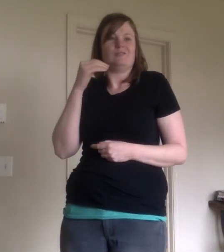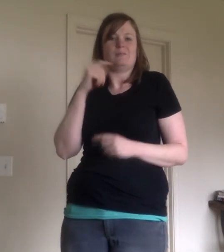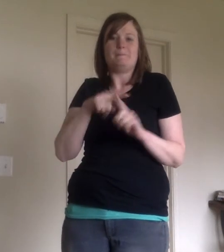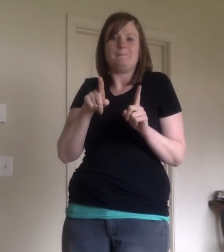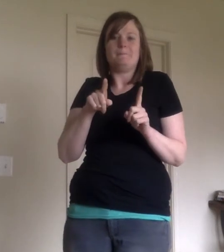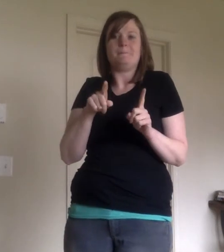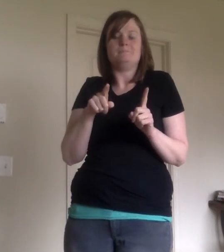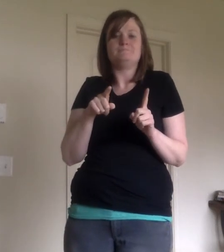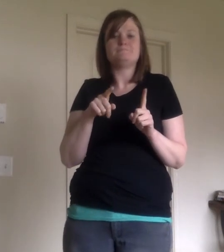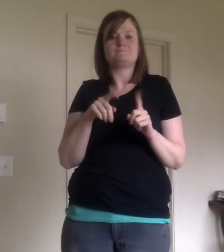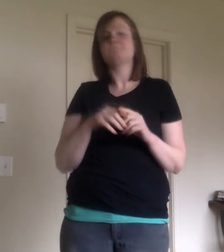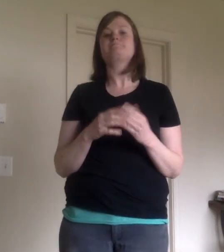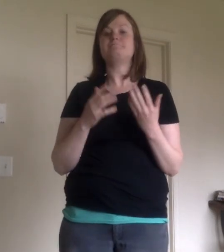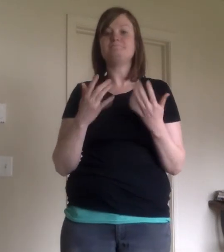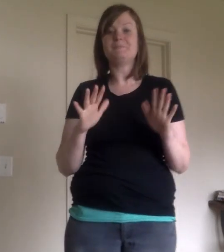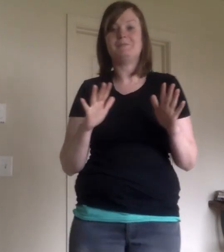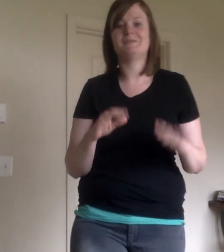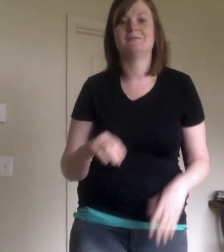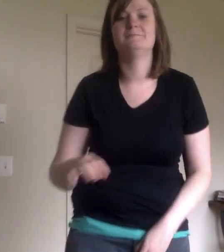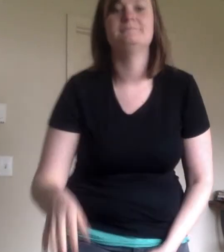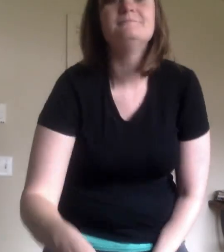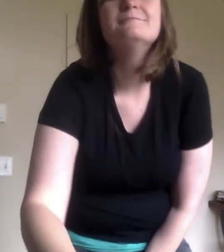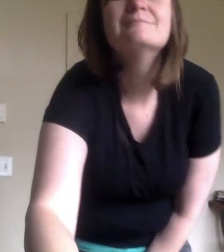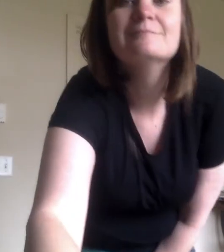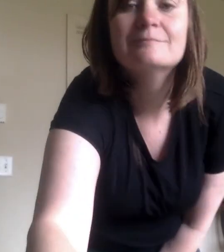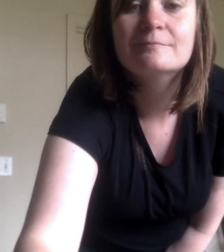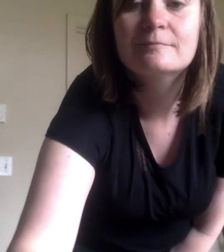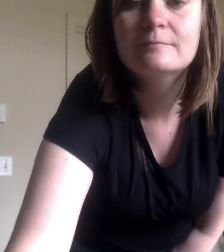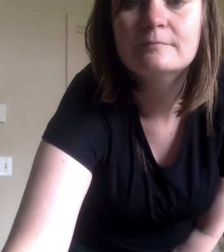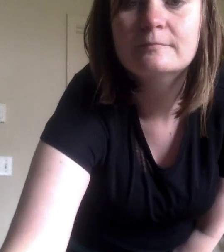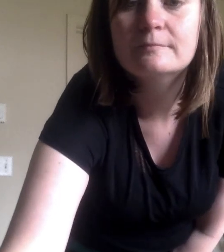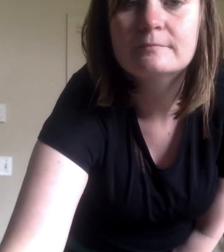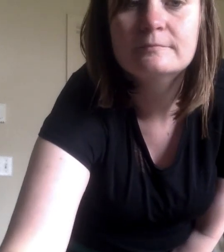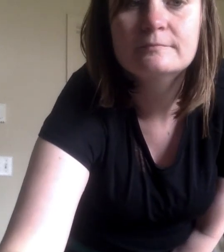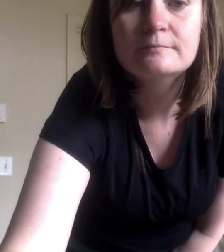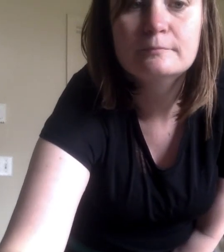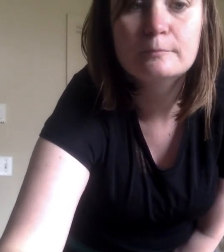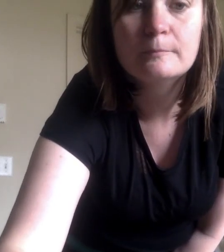hour or maybe an hour and a half over and over again, and finally he lands it, and then he lays down on the ground